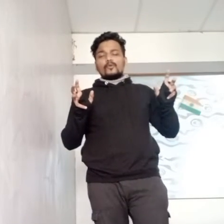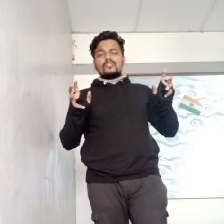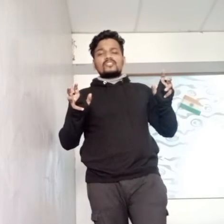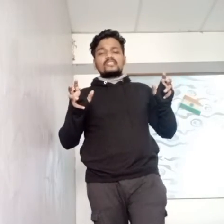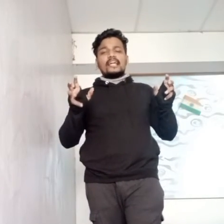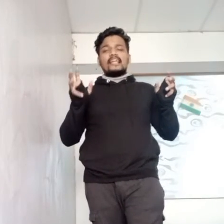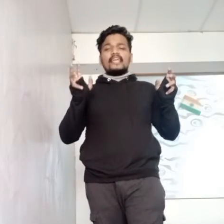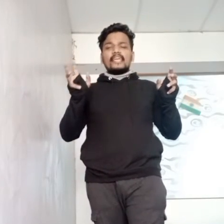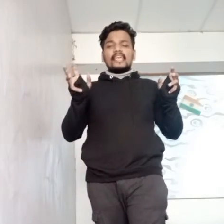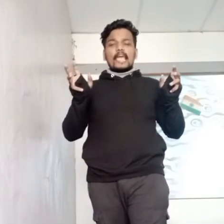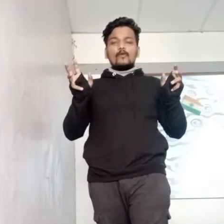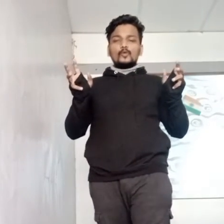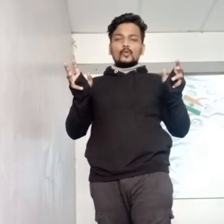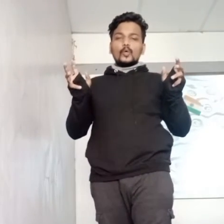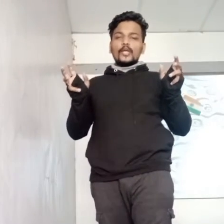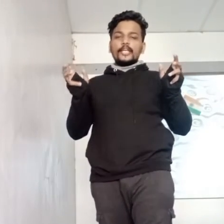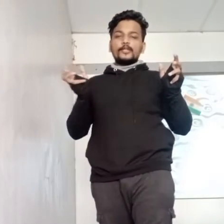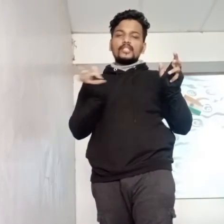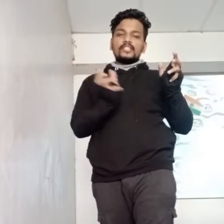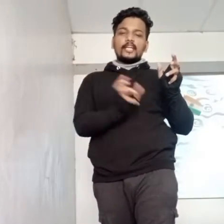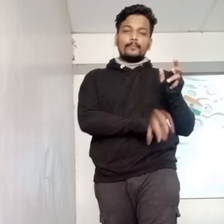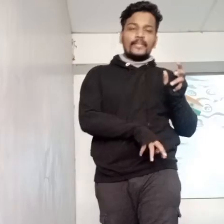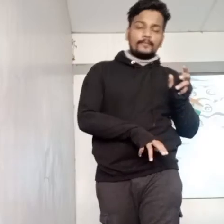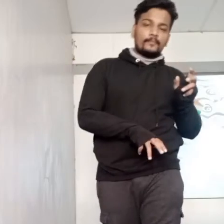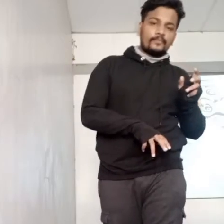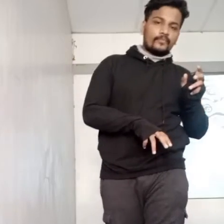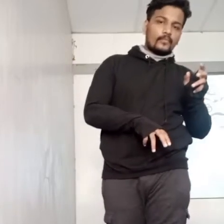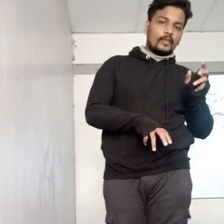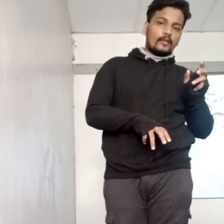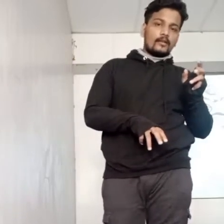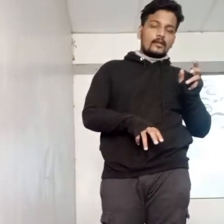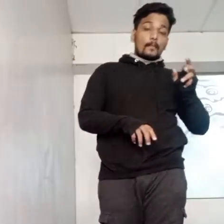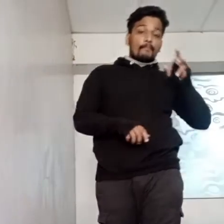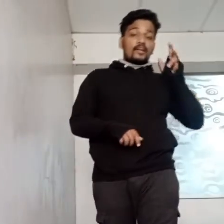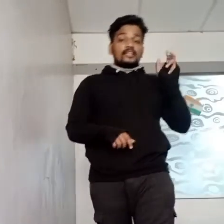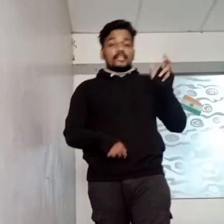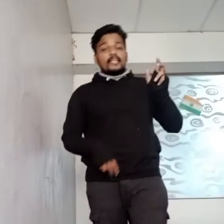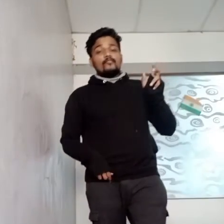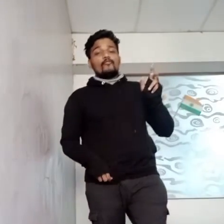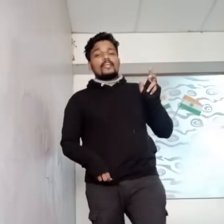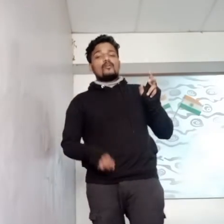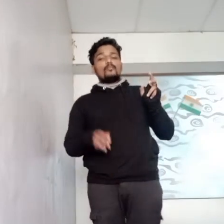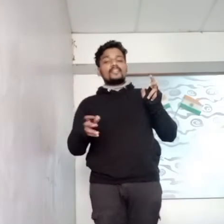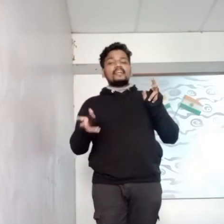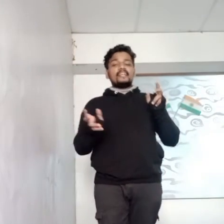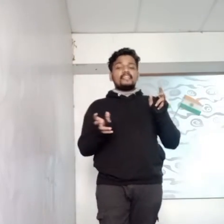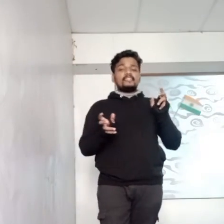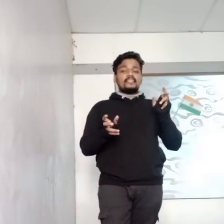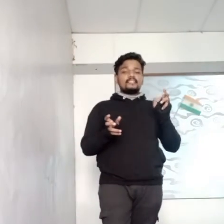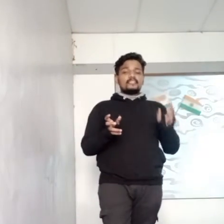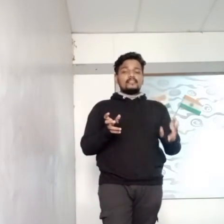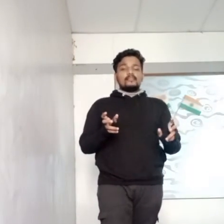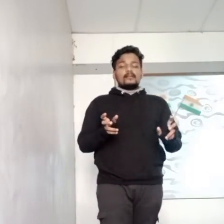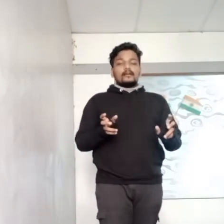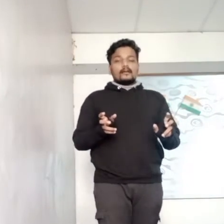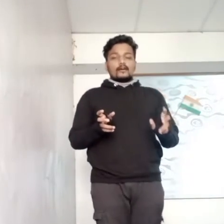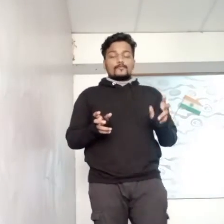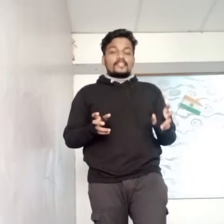suppose thread A have to go into the thread B, but in a way of thread A there is a obstacle